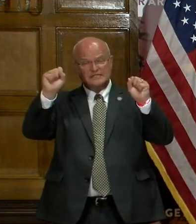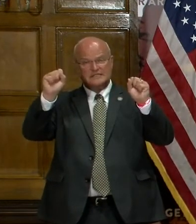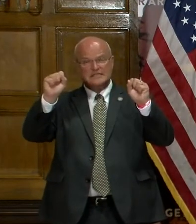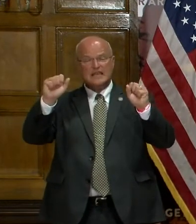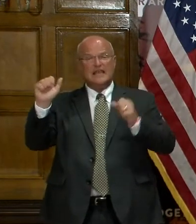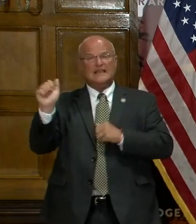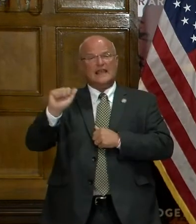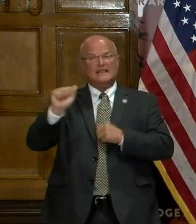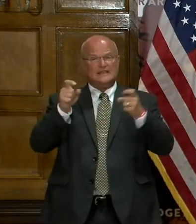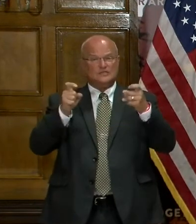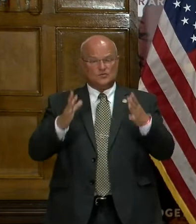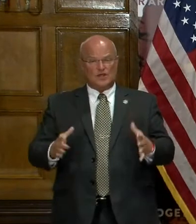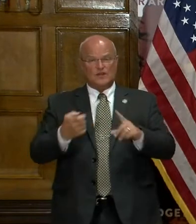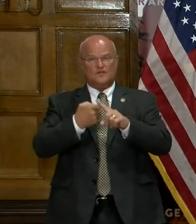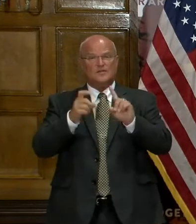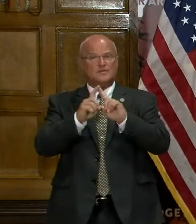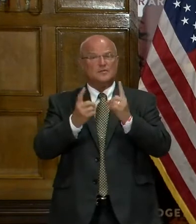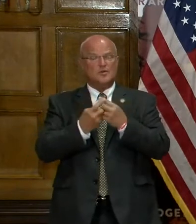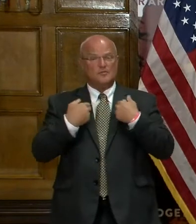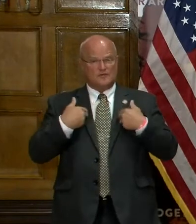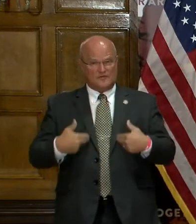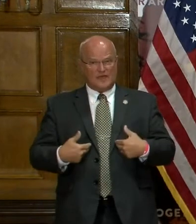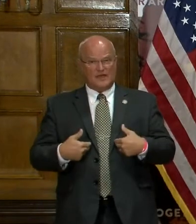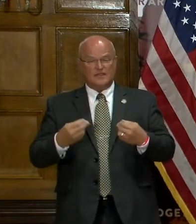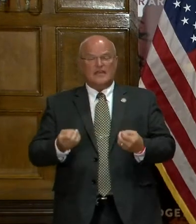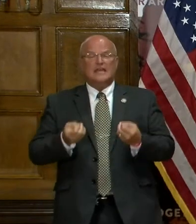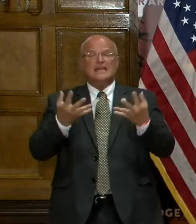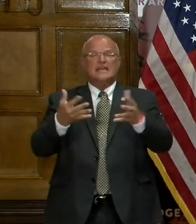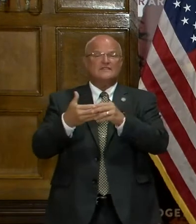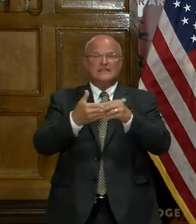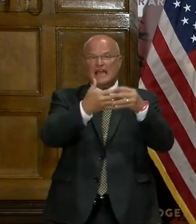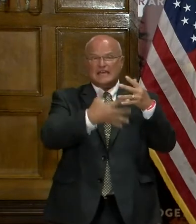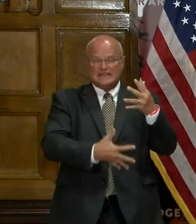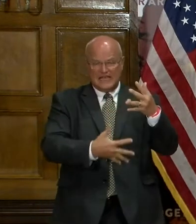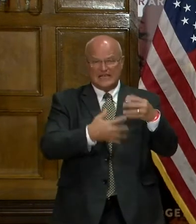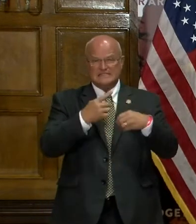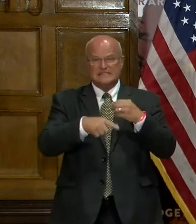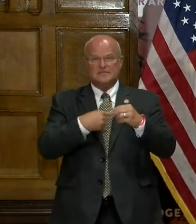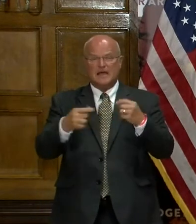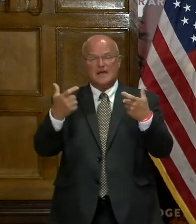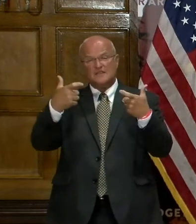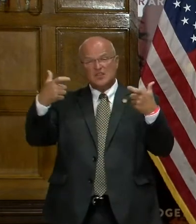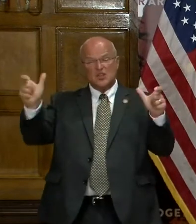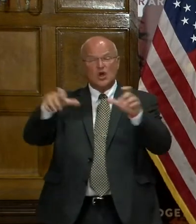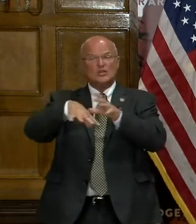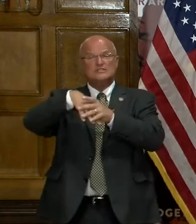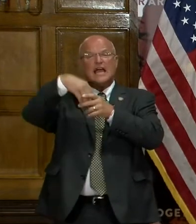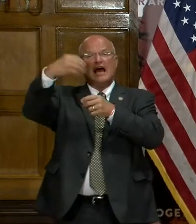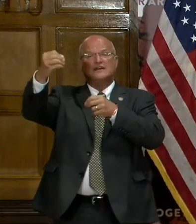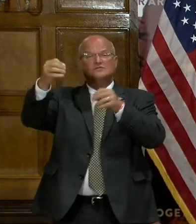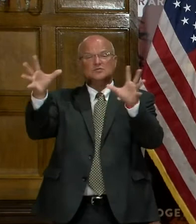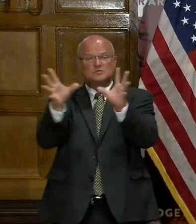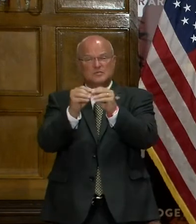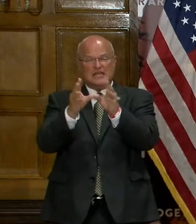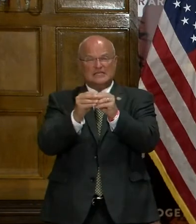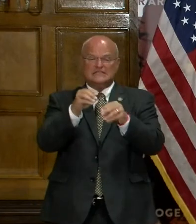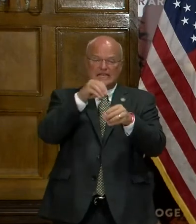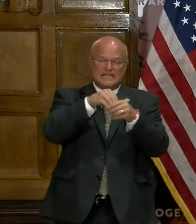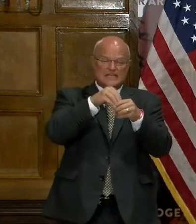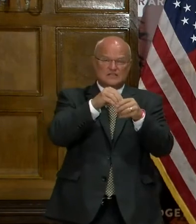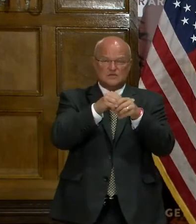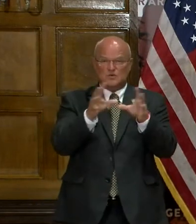athletic directors from the Department of Health, giving guidelines on the large outdoor venues and indoor